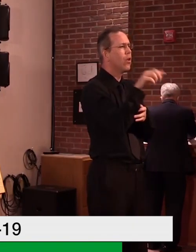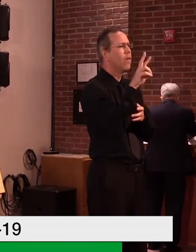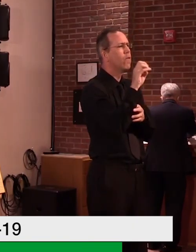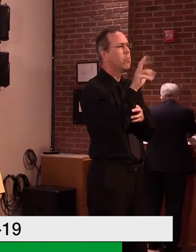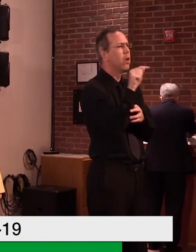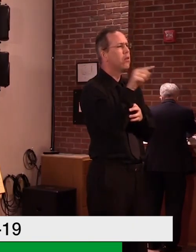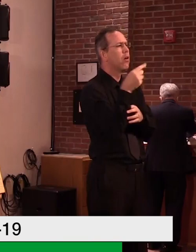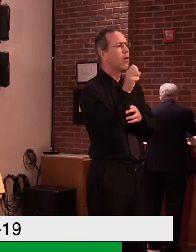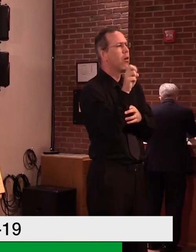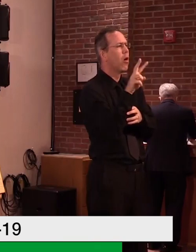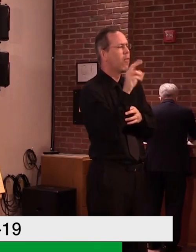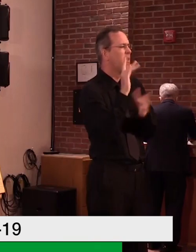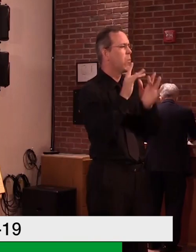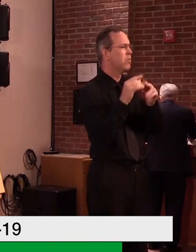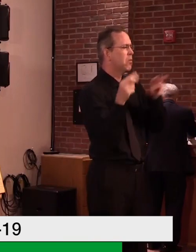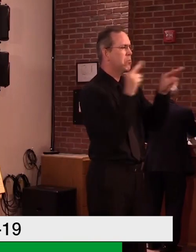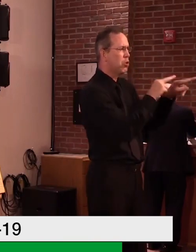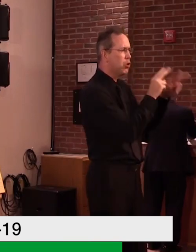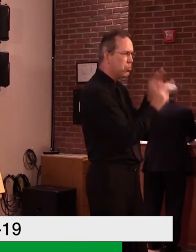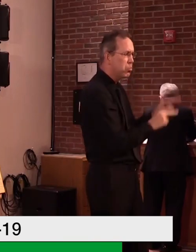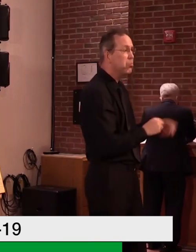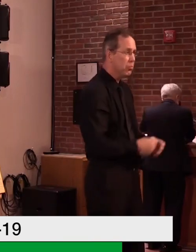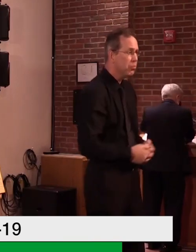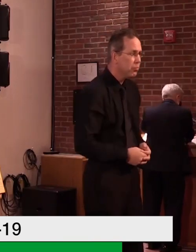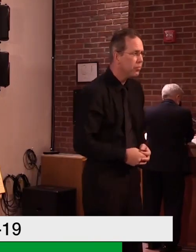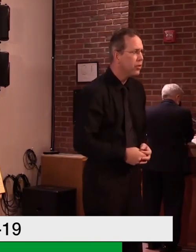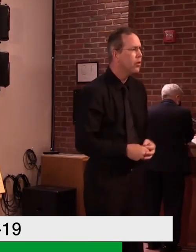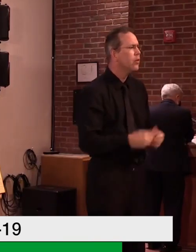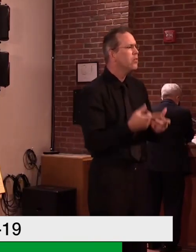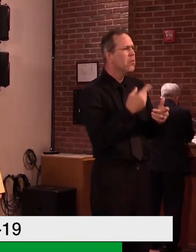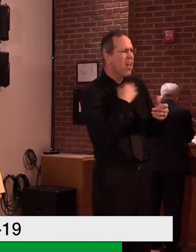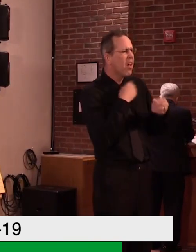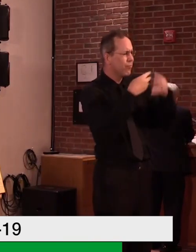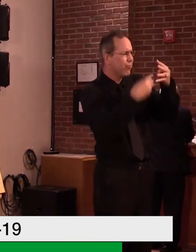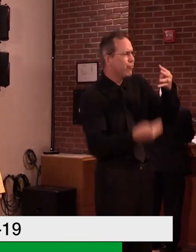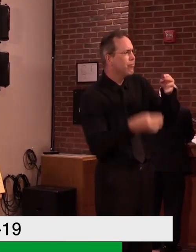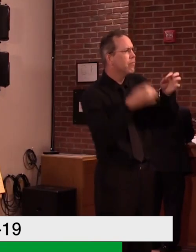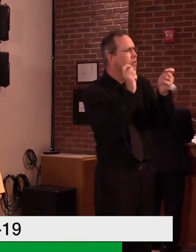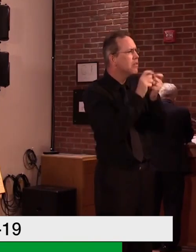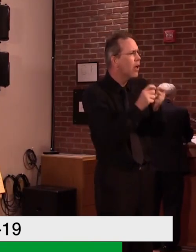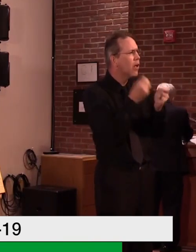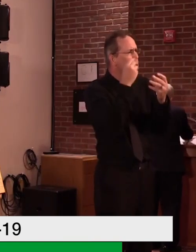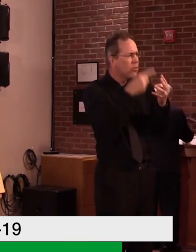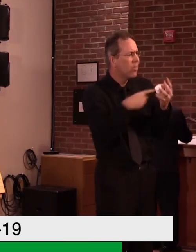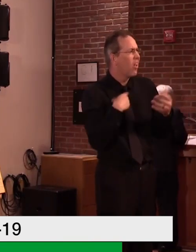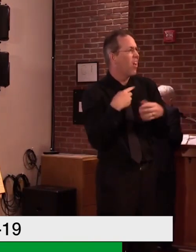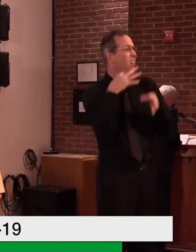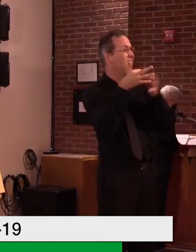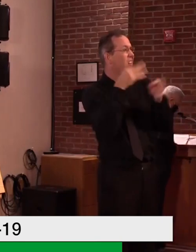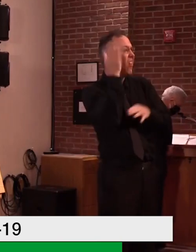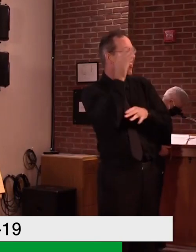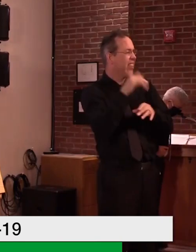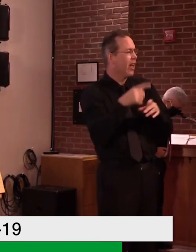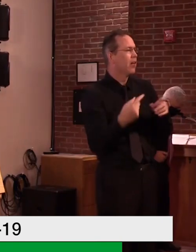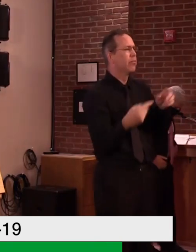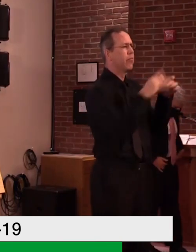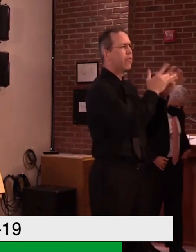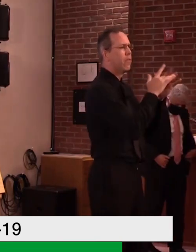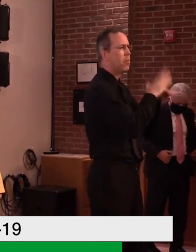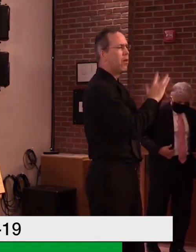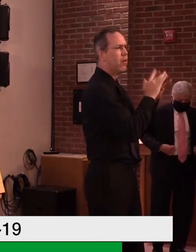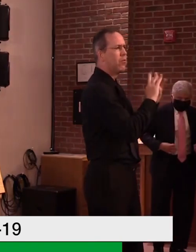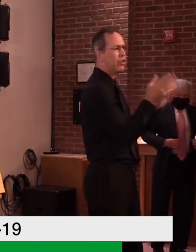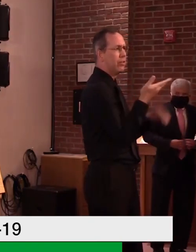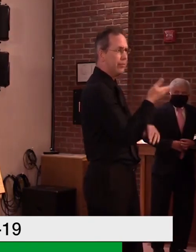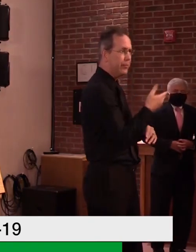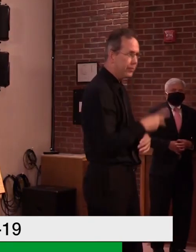dfr.vermont.gov, along with all of our resources from our modeling partners. Yesterday, the United States crossed the